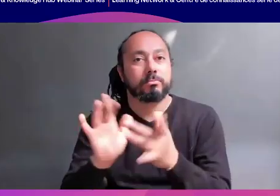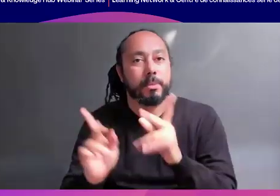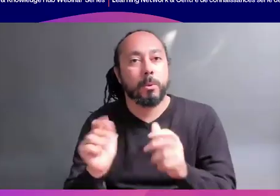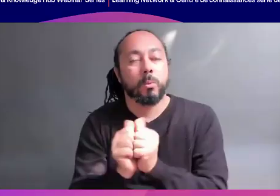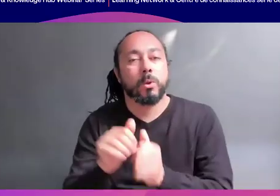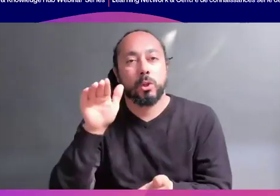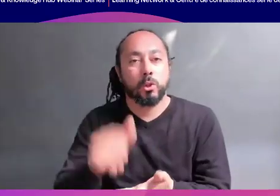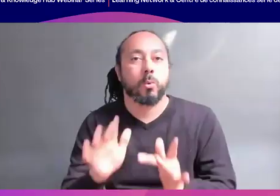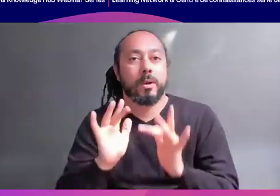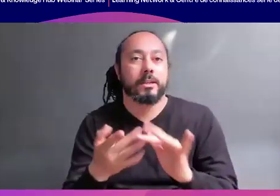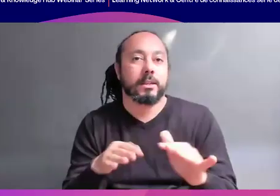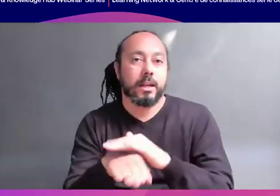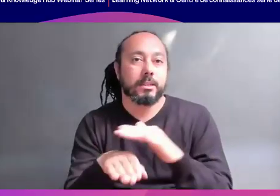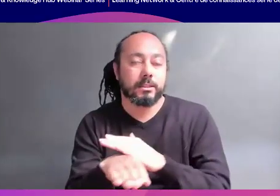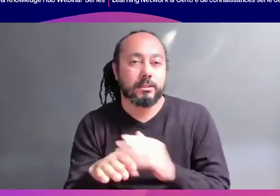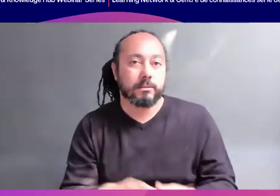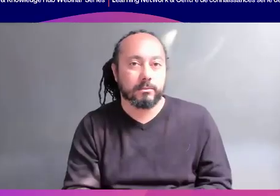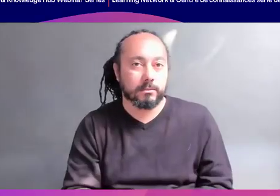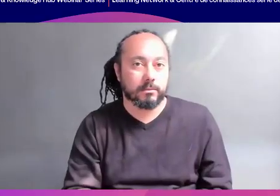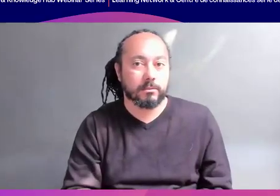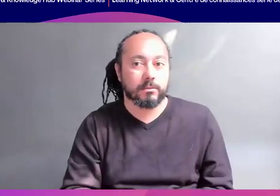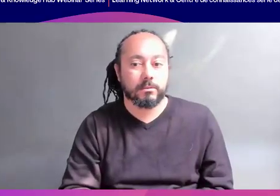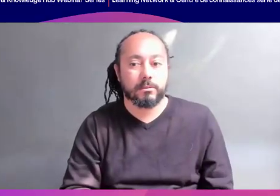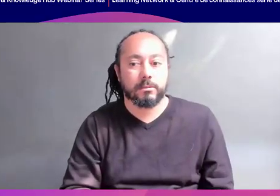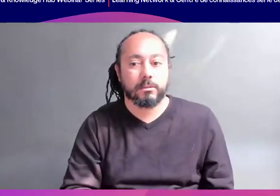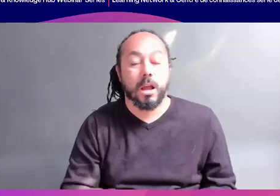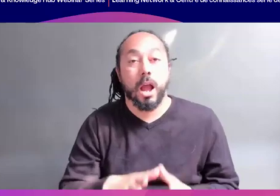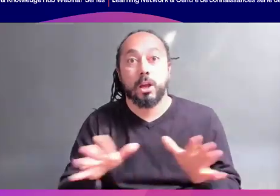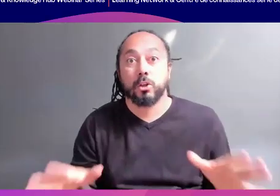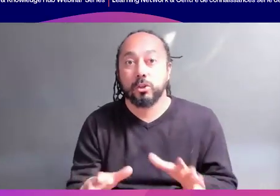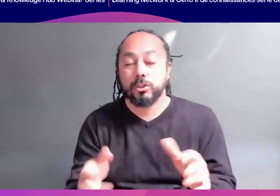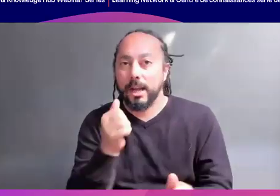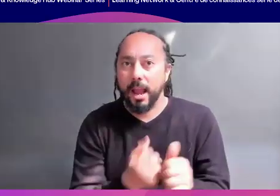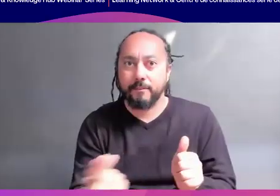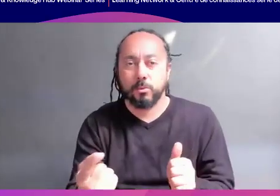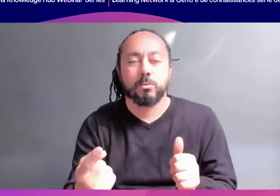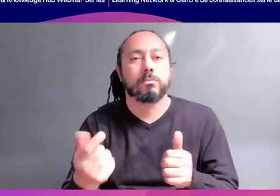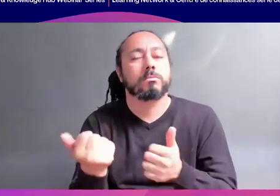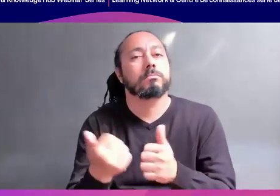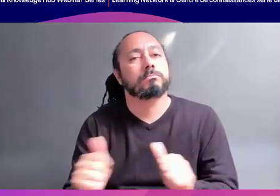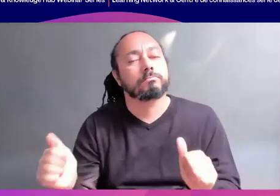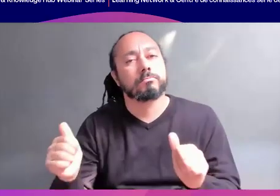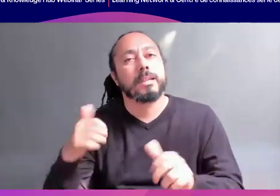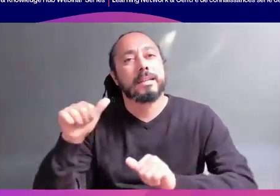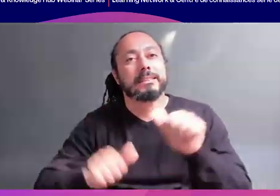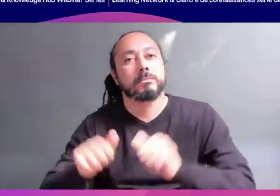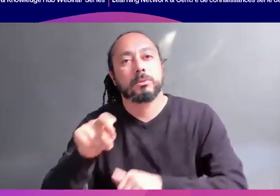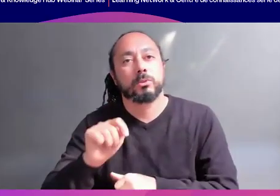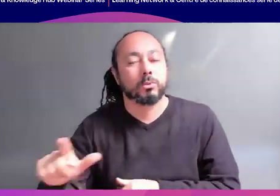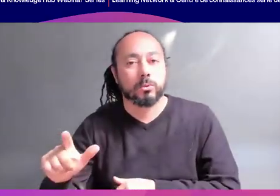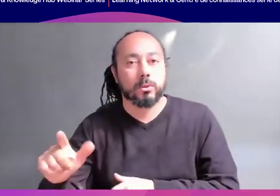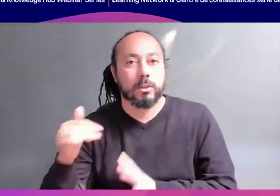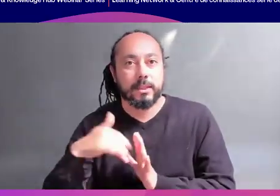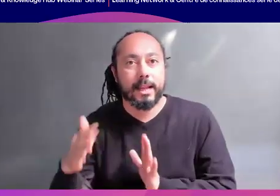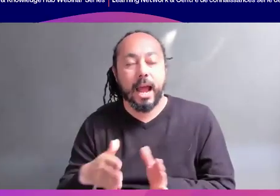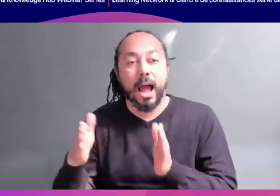access. And then I really encourage everyone to please check out the trauma-informed algorithmic assessment tool that I've linked here on the